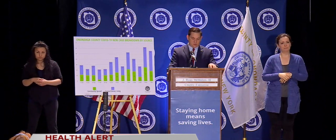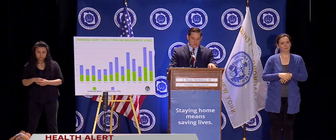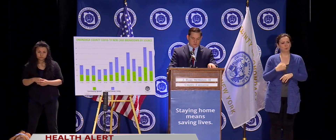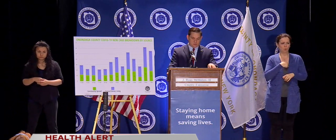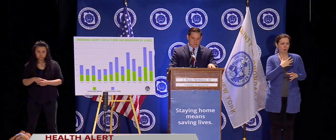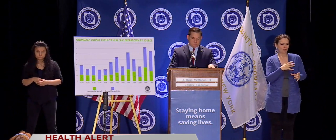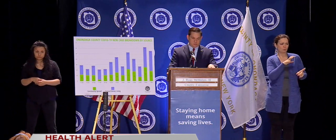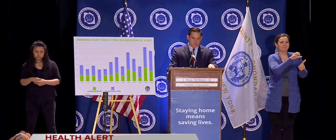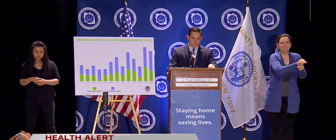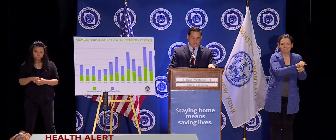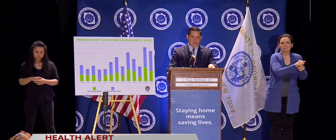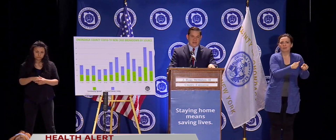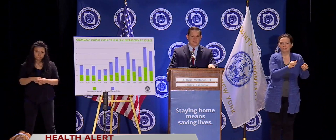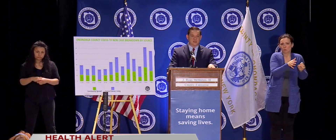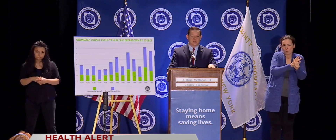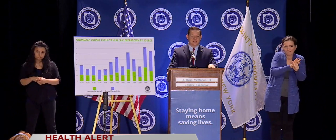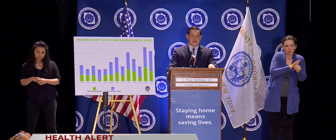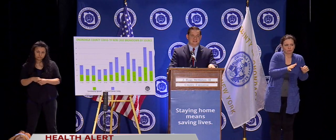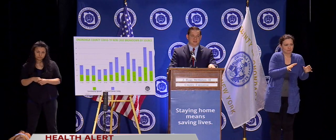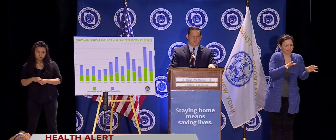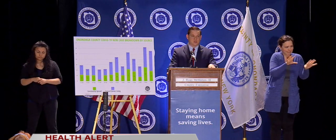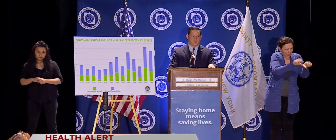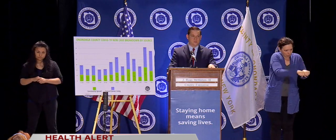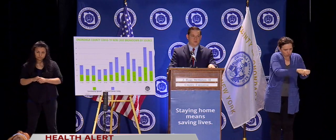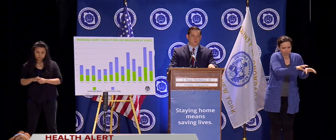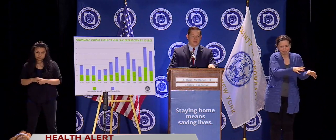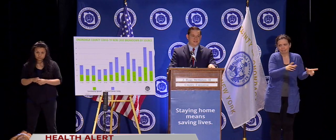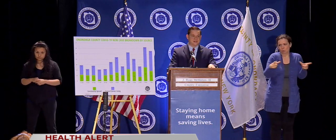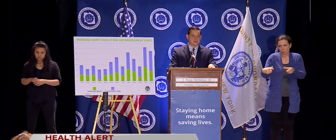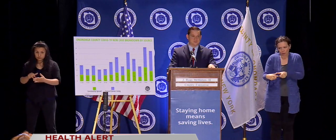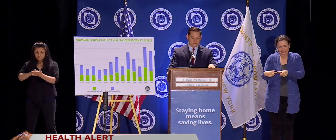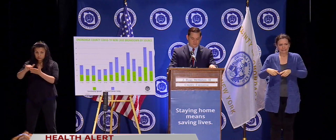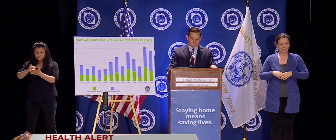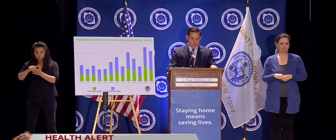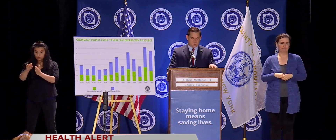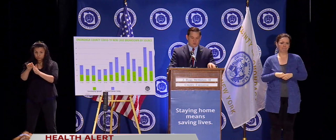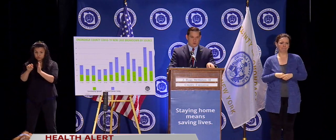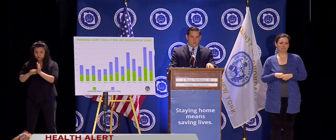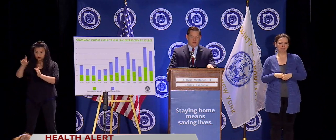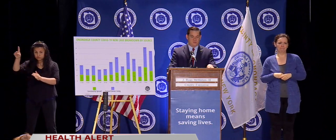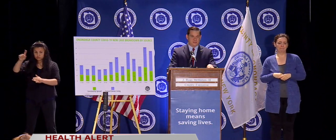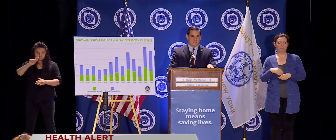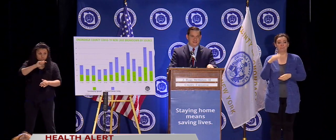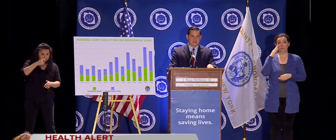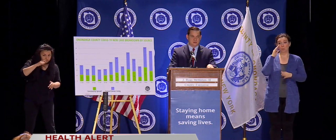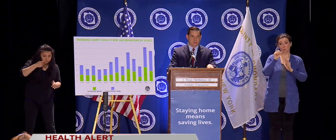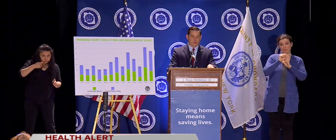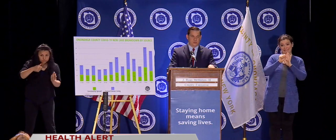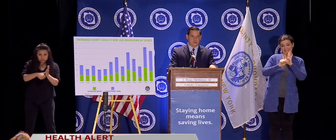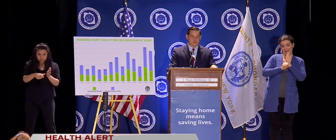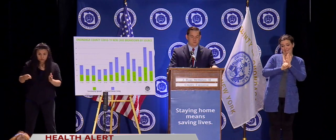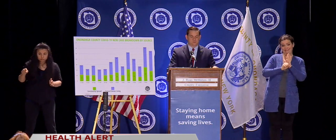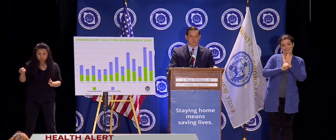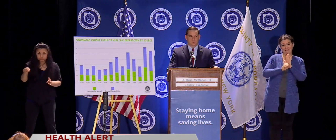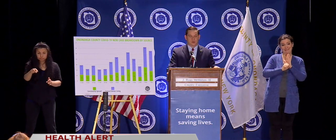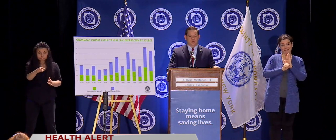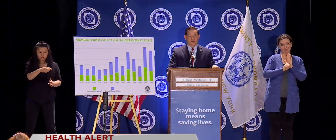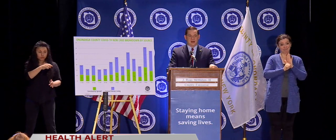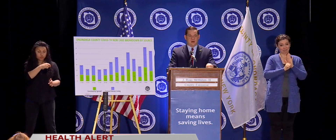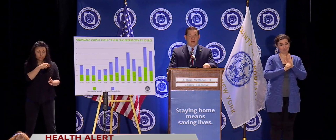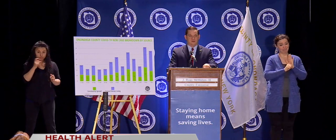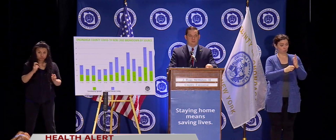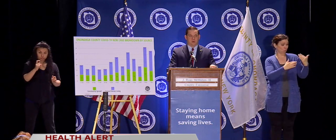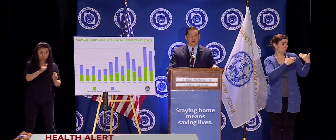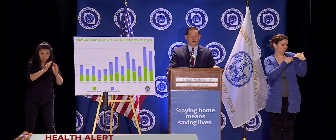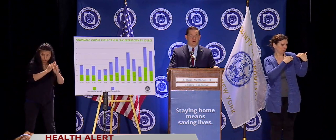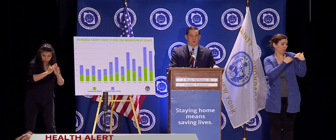So state is testing nursing homes, residents. We have been testing the employees. We